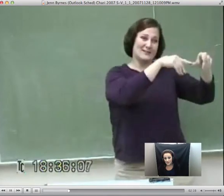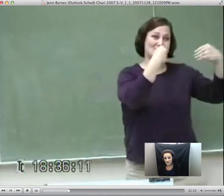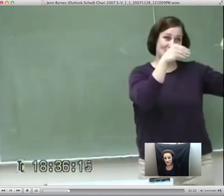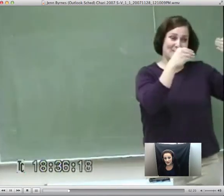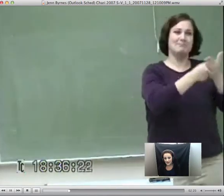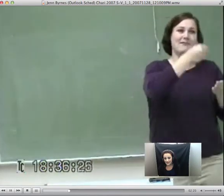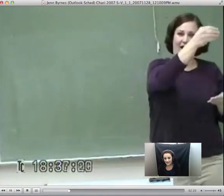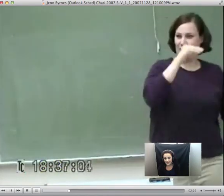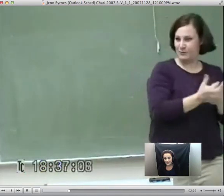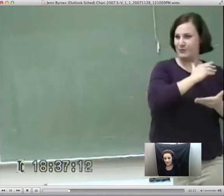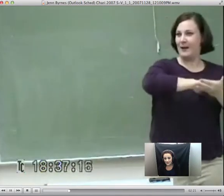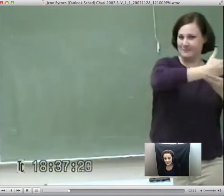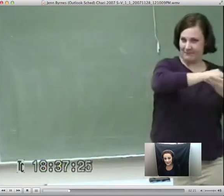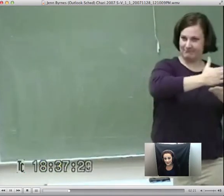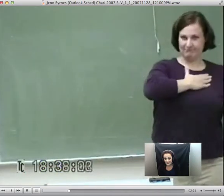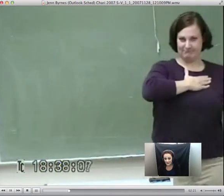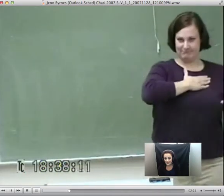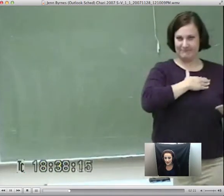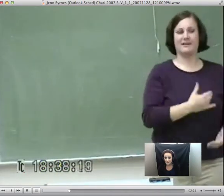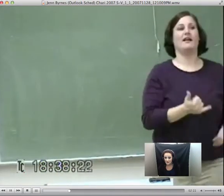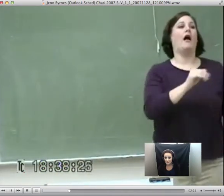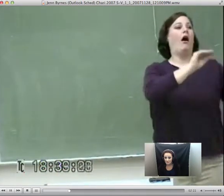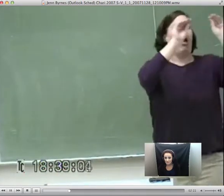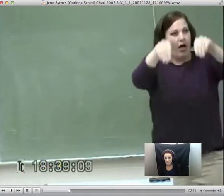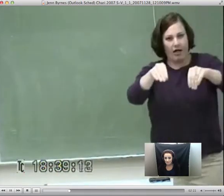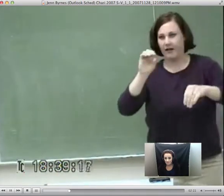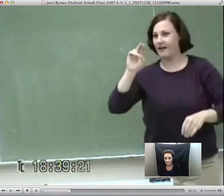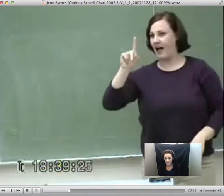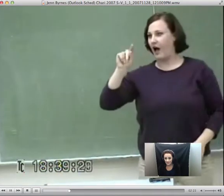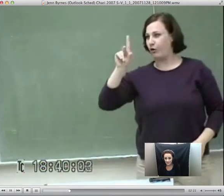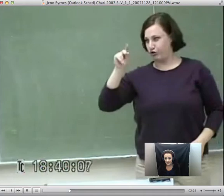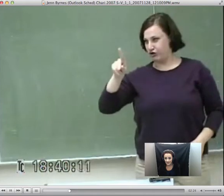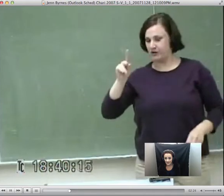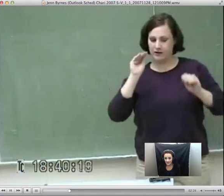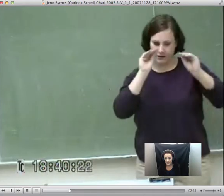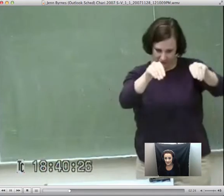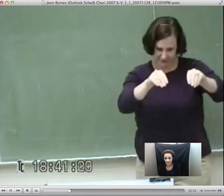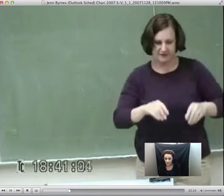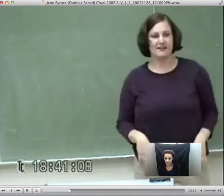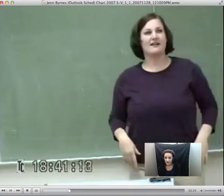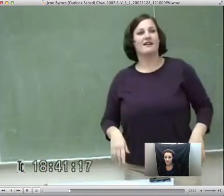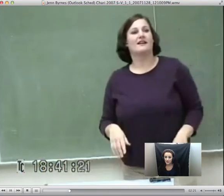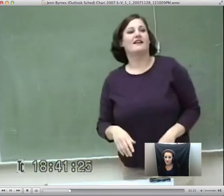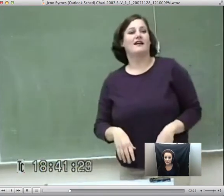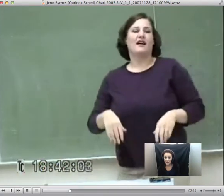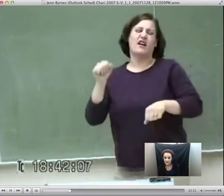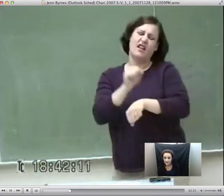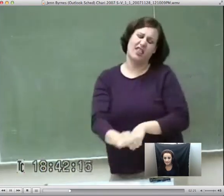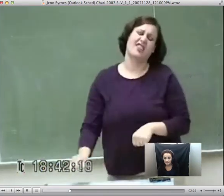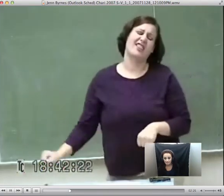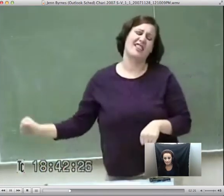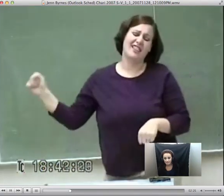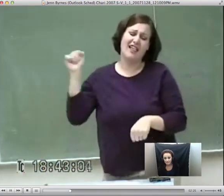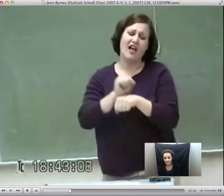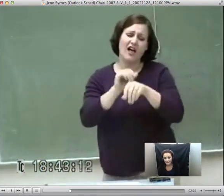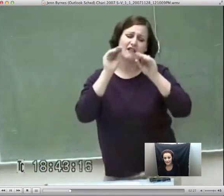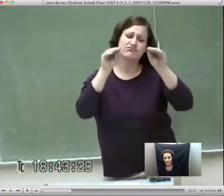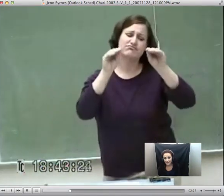So I ran to the store and I bought a new laptop. And I installed Outlook onto it. And